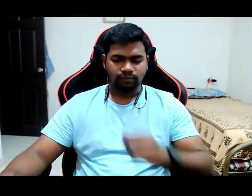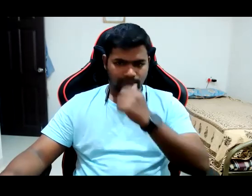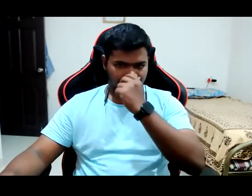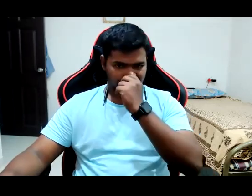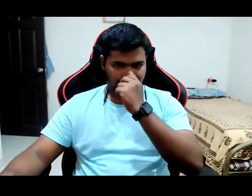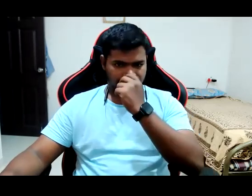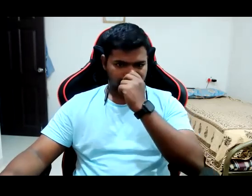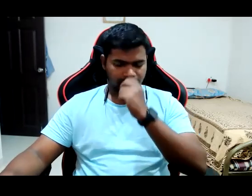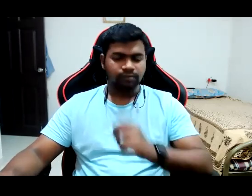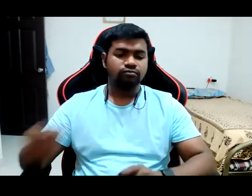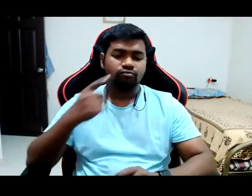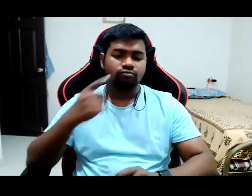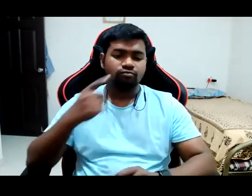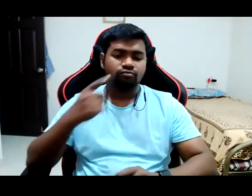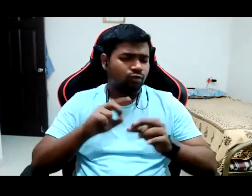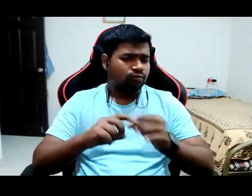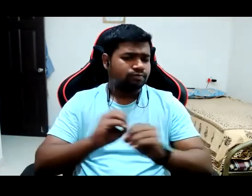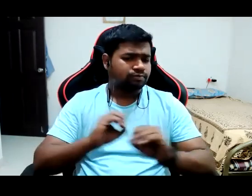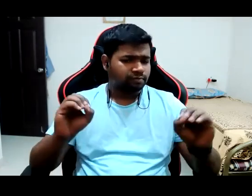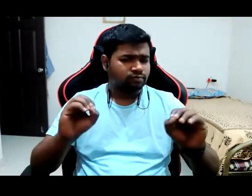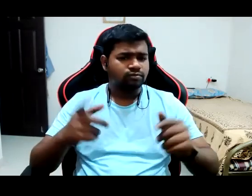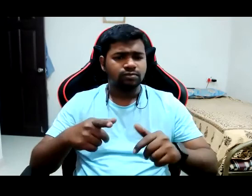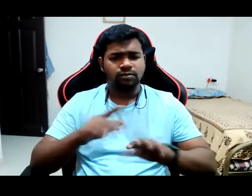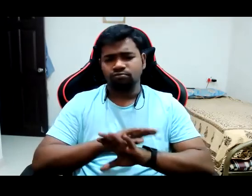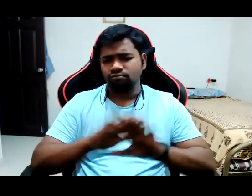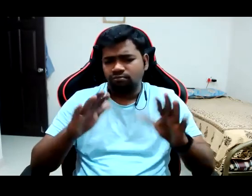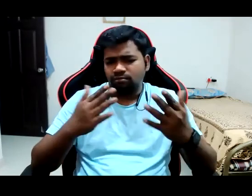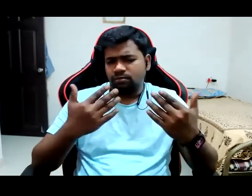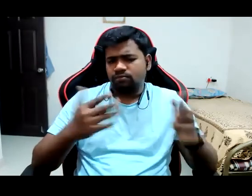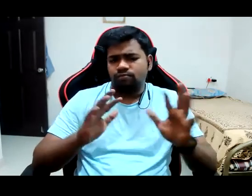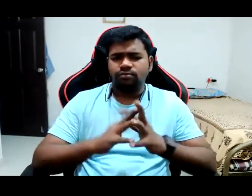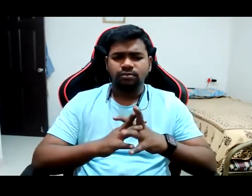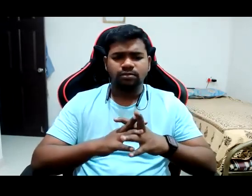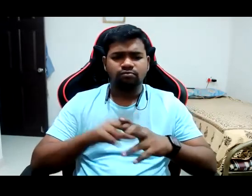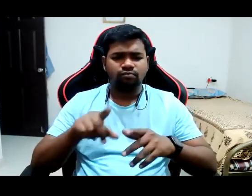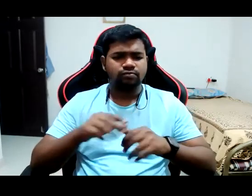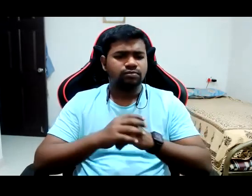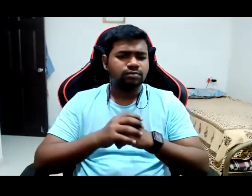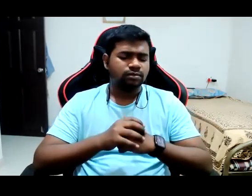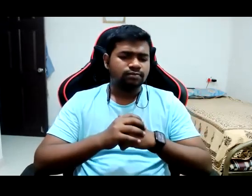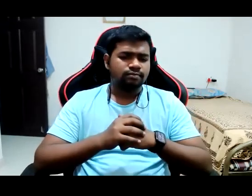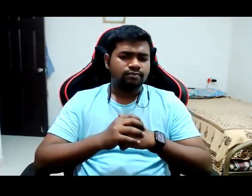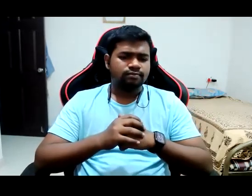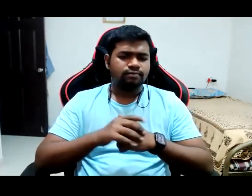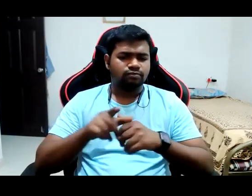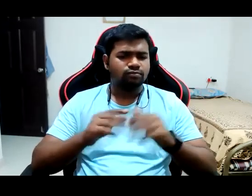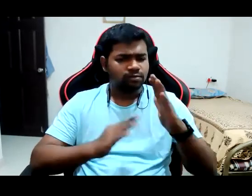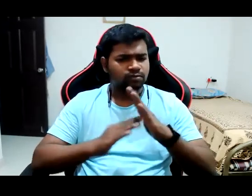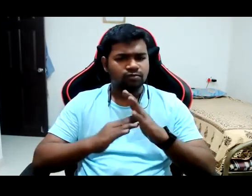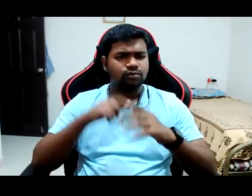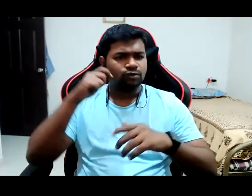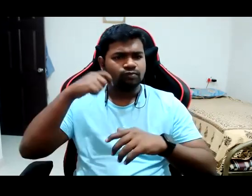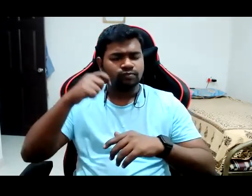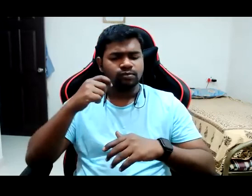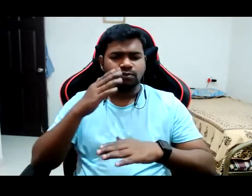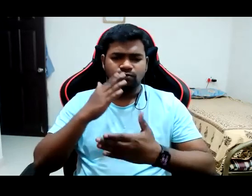Well, if no questions, I think we will call it a day here. And Cheryl, you can stop the recording, and